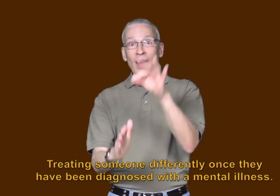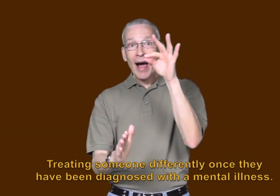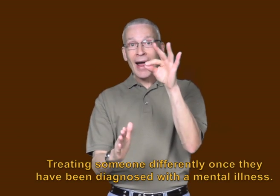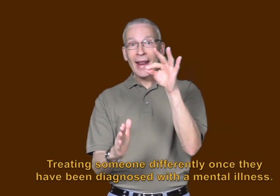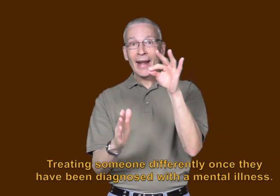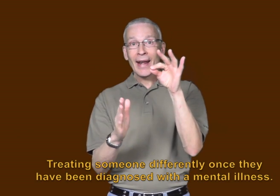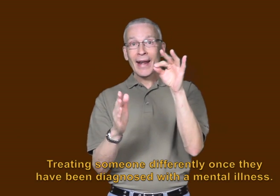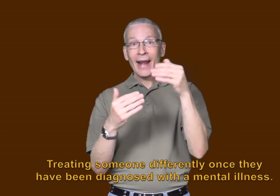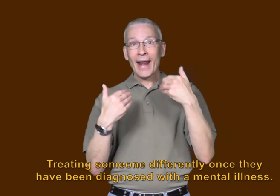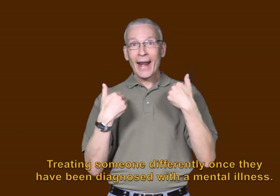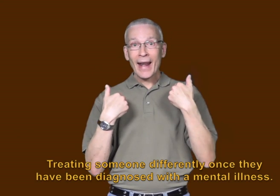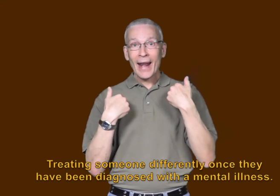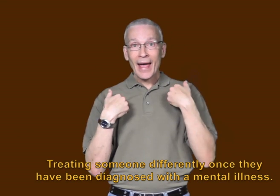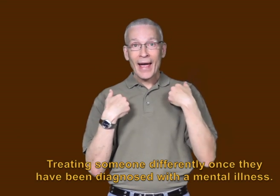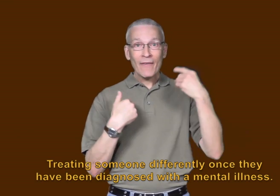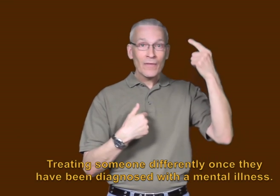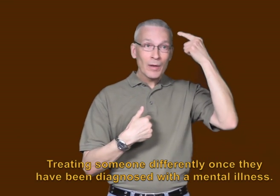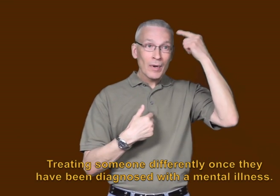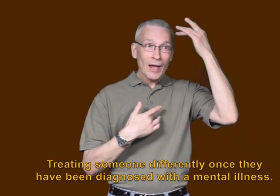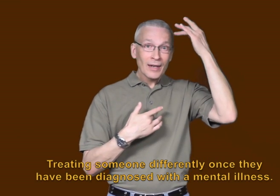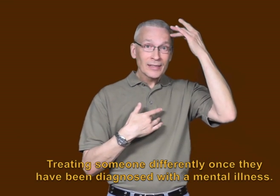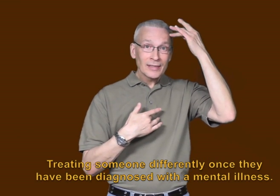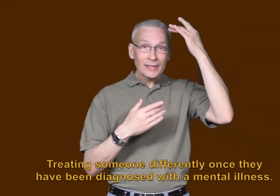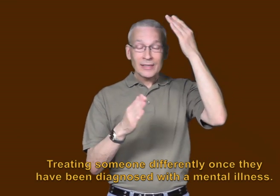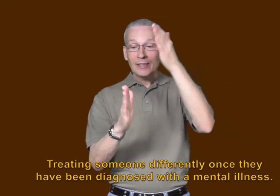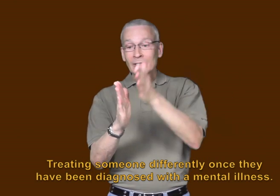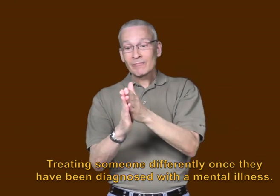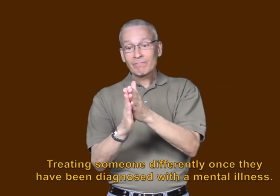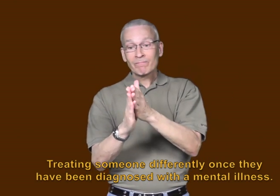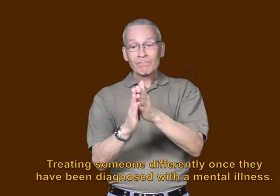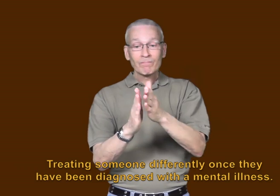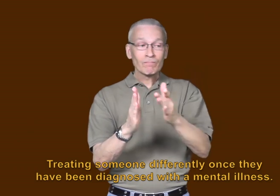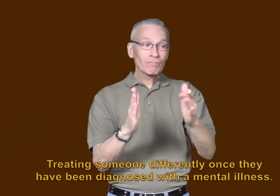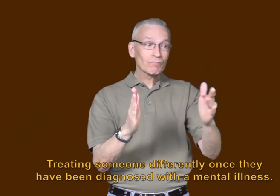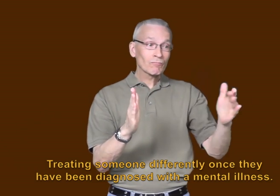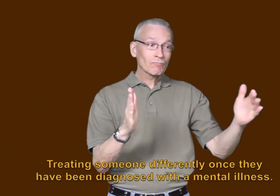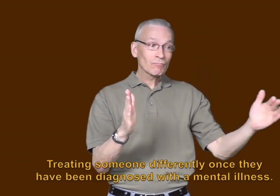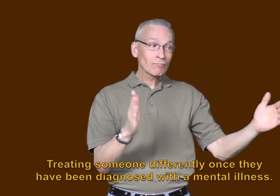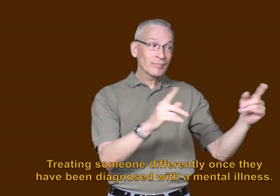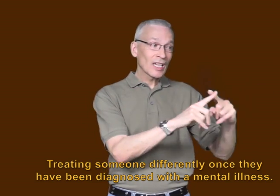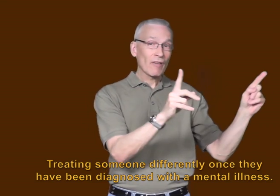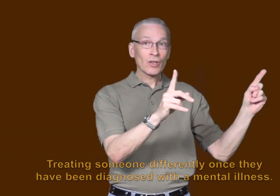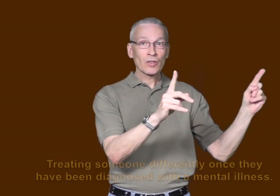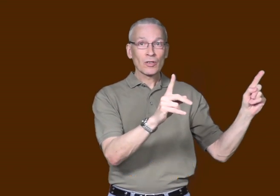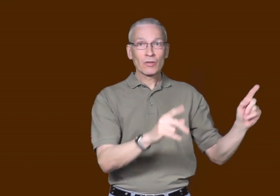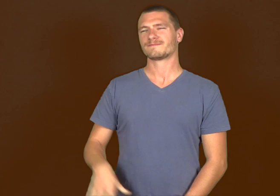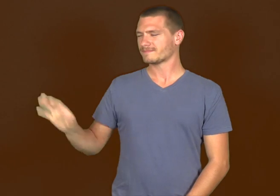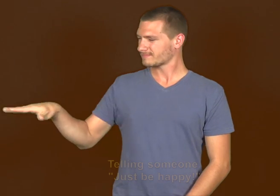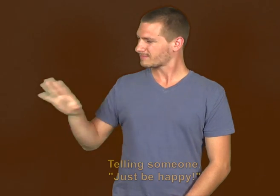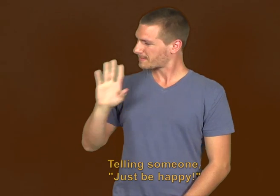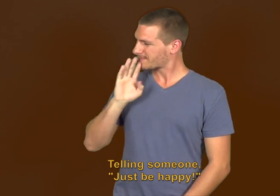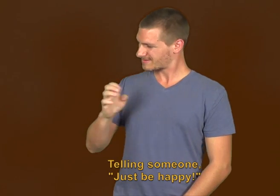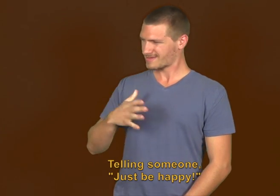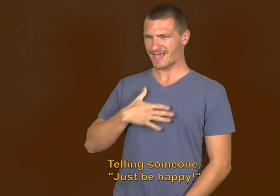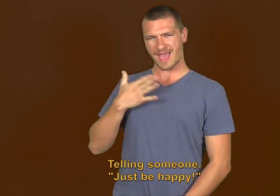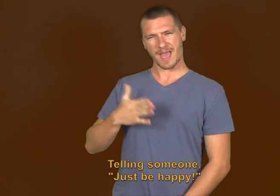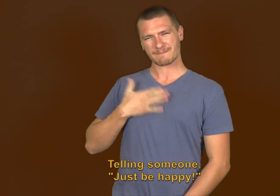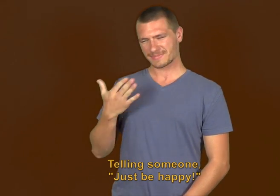Treating someone differently once they've been diagnosed with a mental illness. Telling someone, just